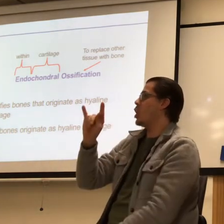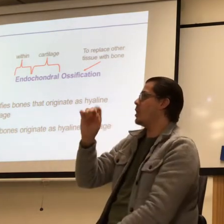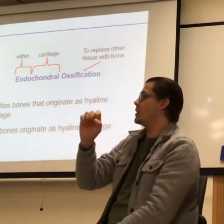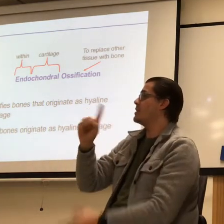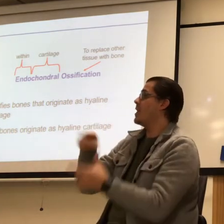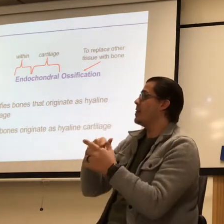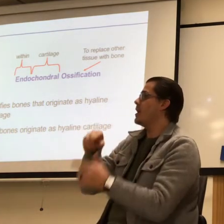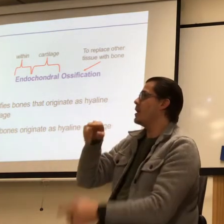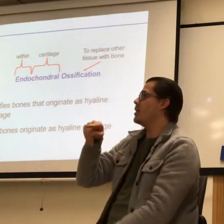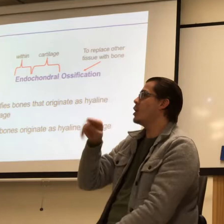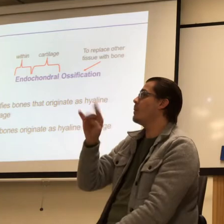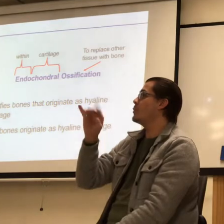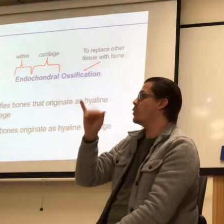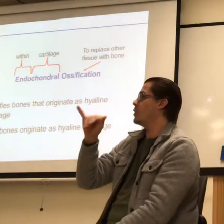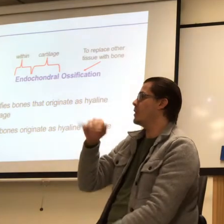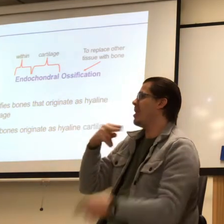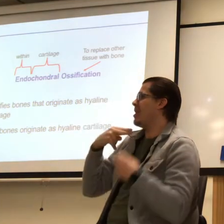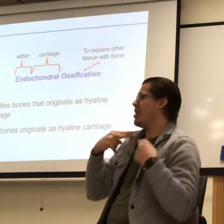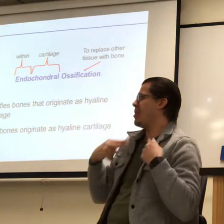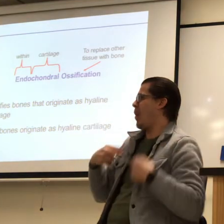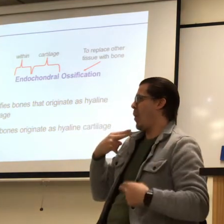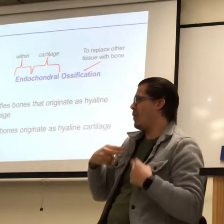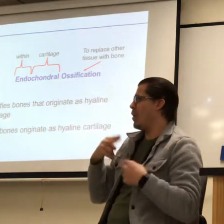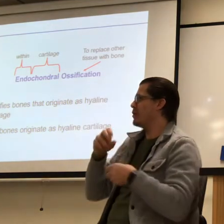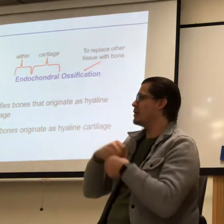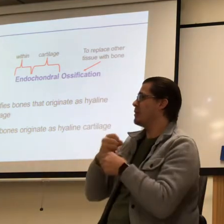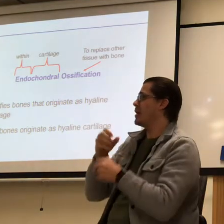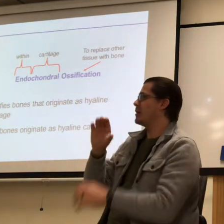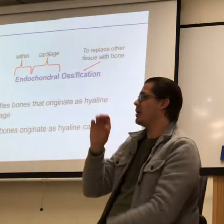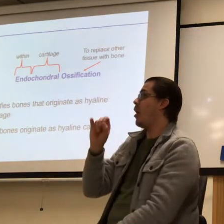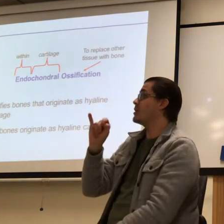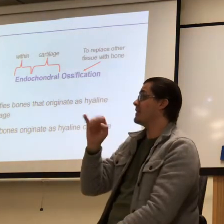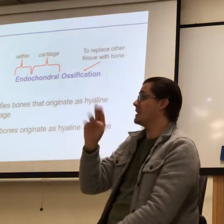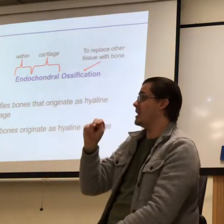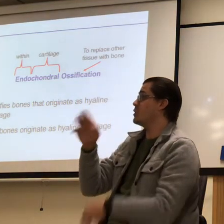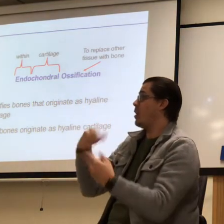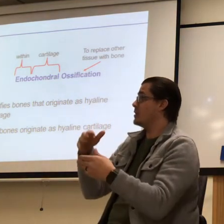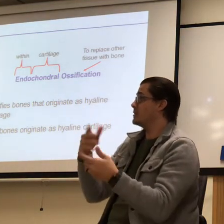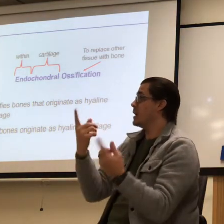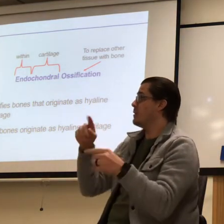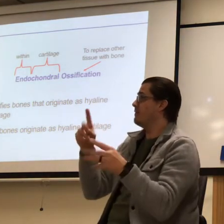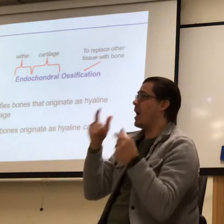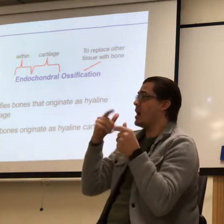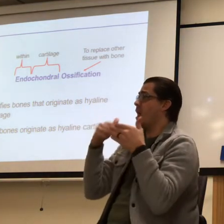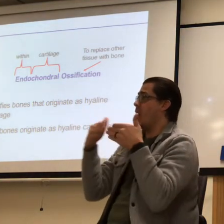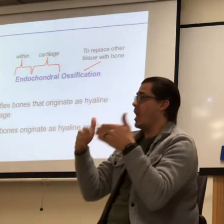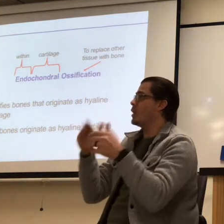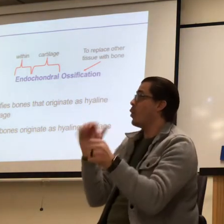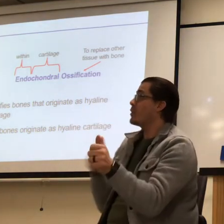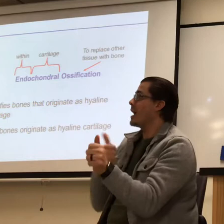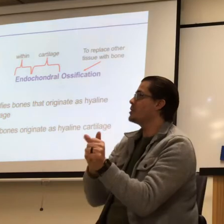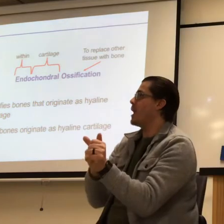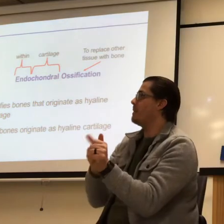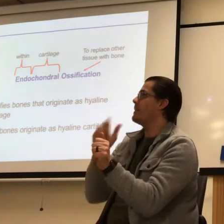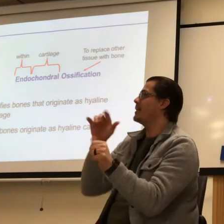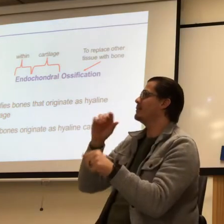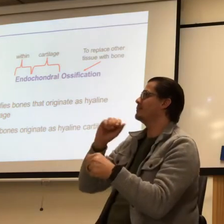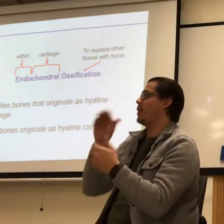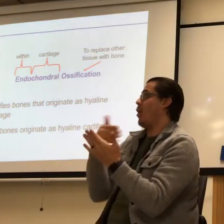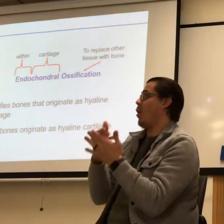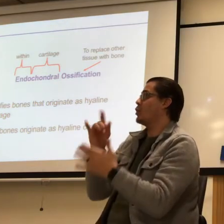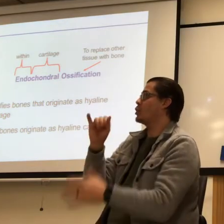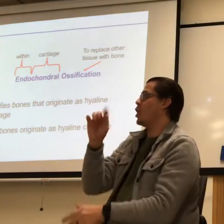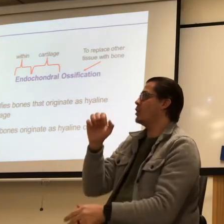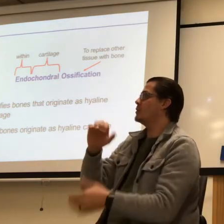hormones make the calcification, ossification process happen faster, and you eventually catch up and ossify all the cartilage, and you stop growing. It